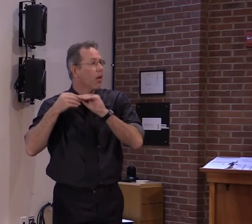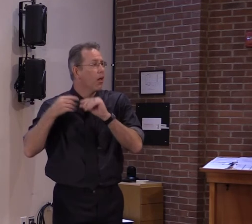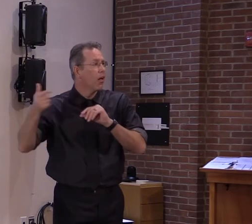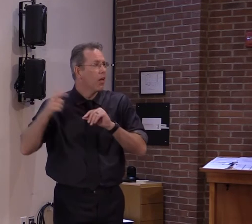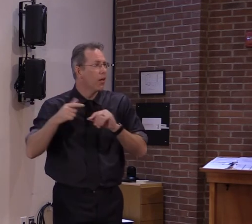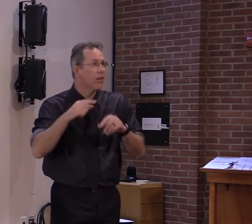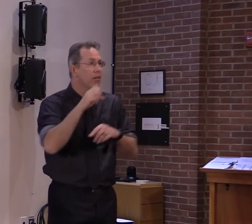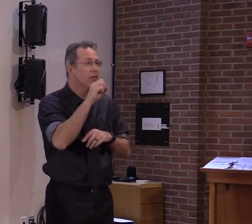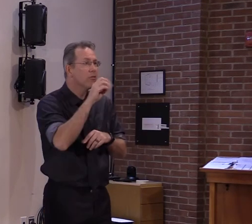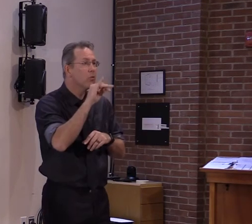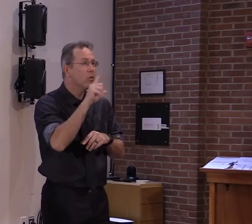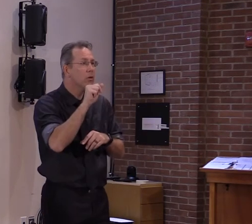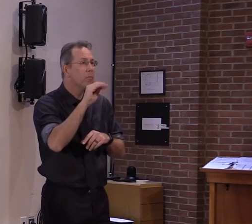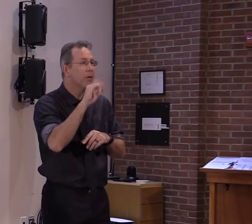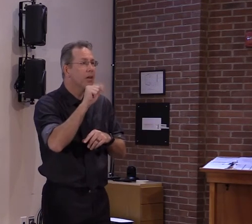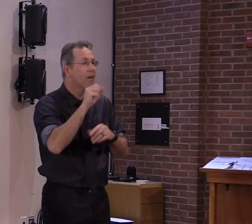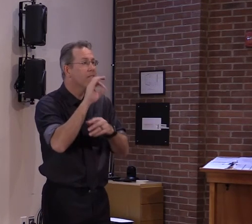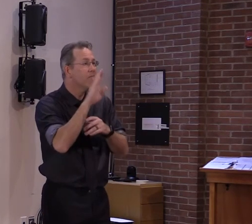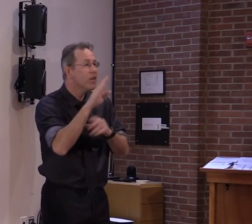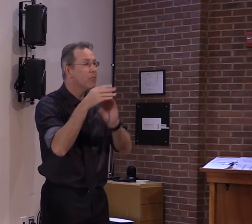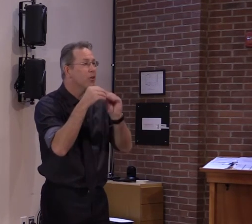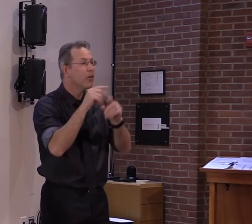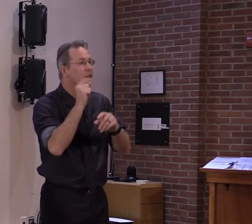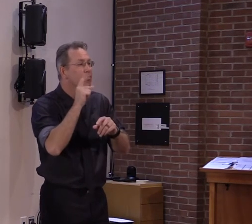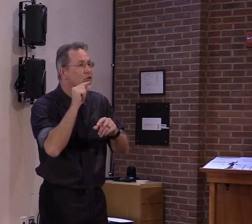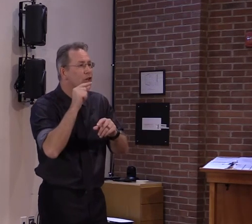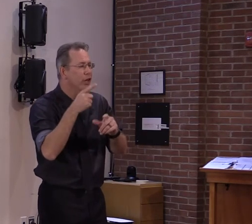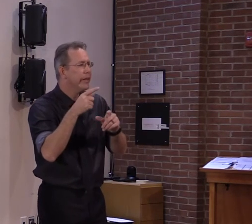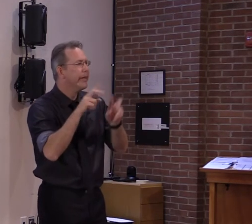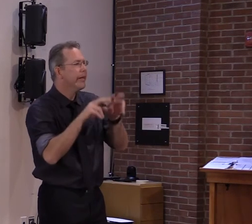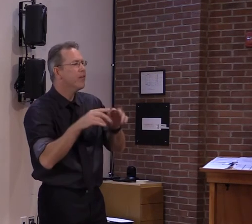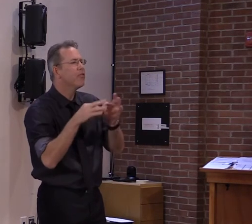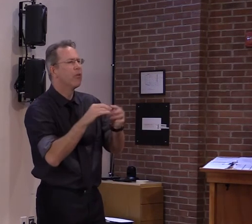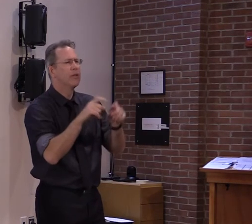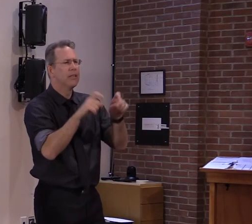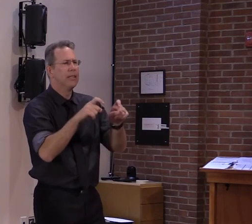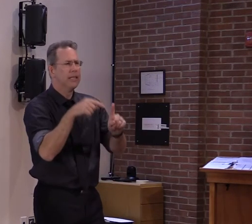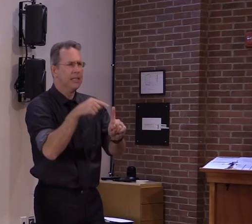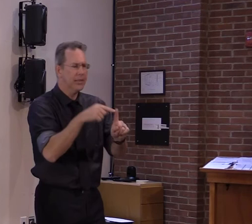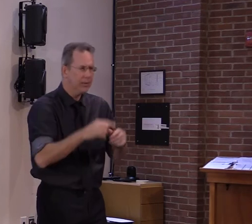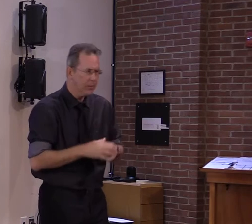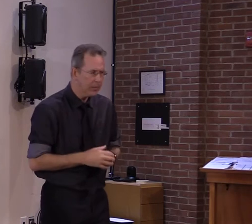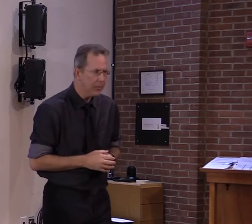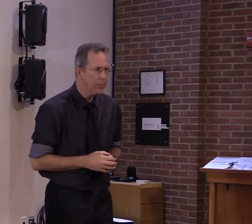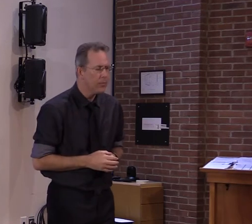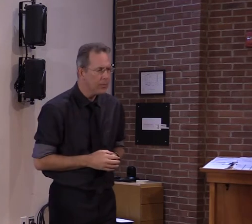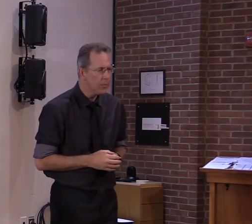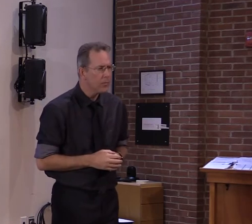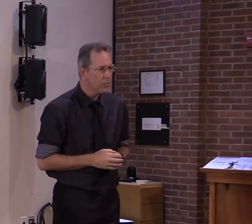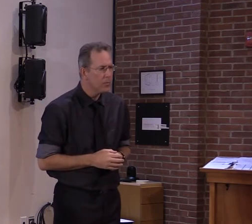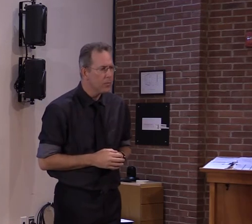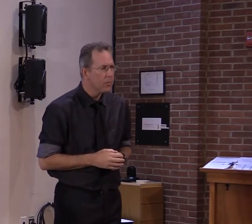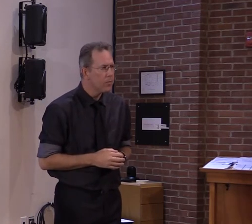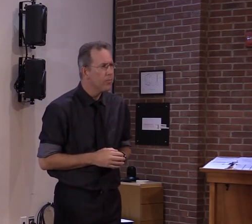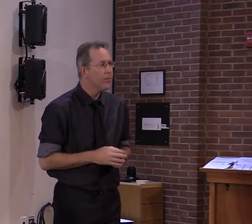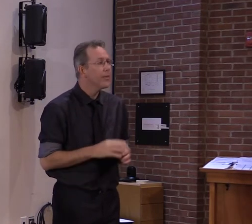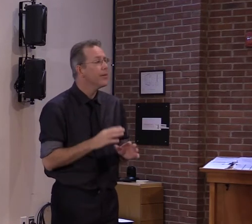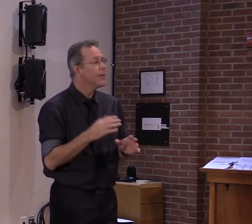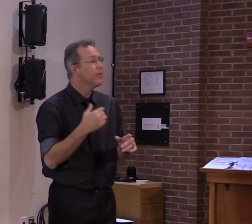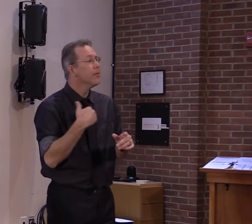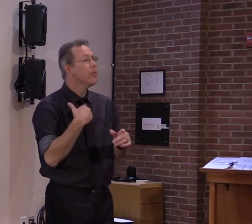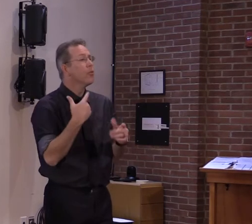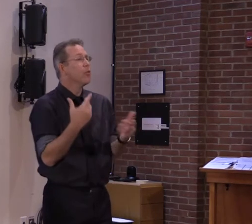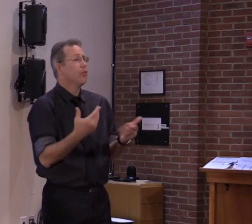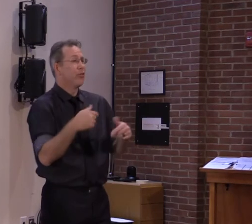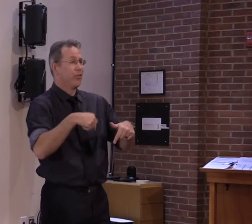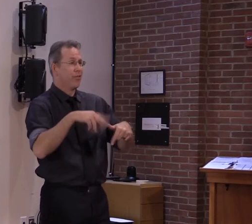on testing. And it's a complicated sort of procedure. We're ramping up statewide